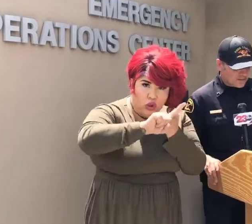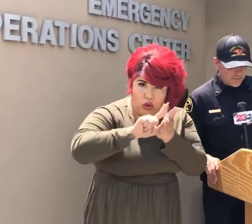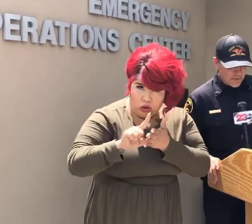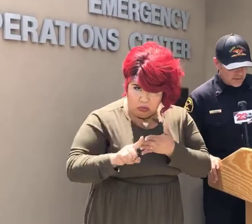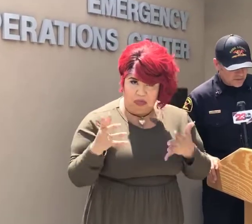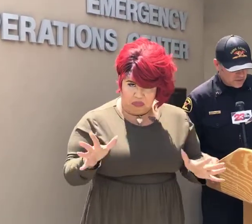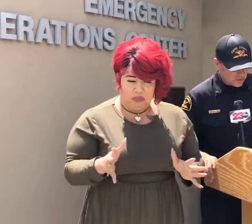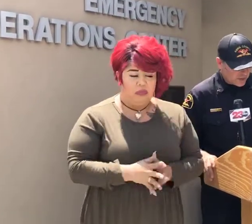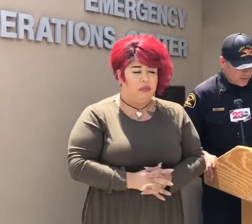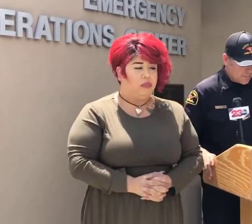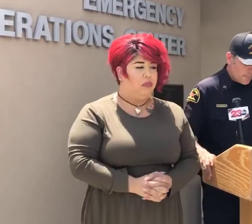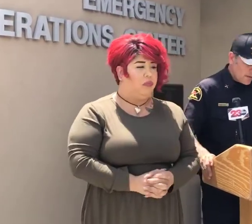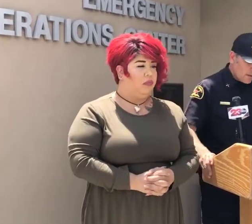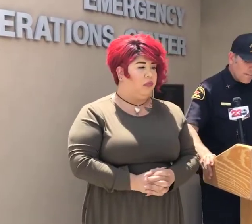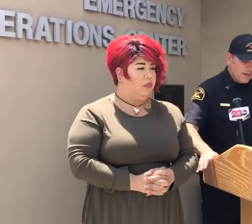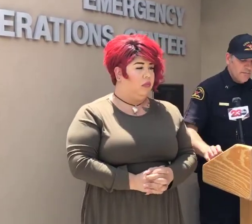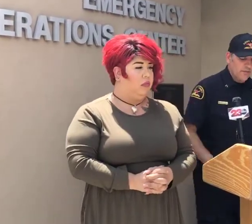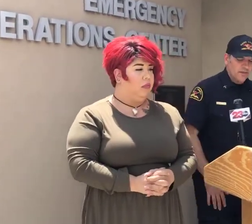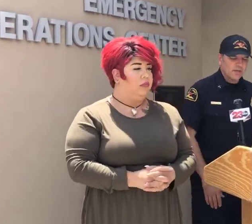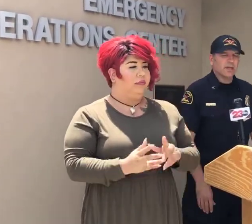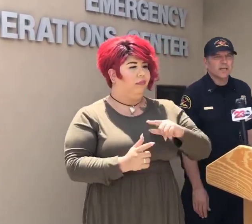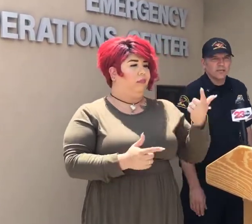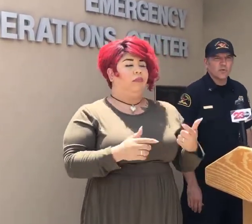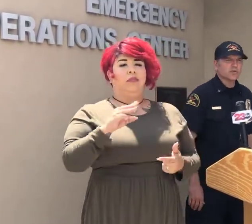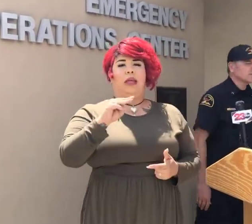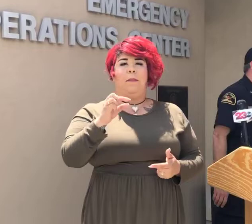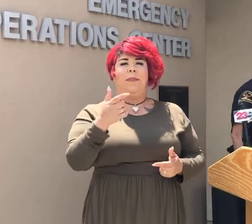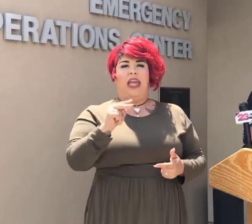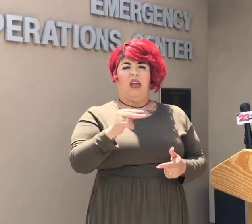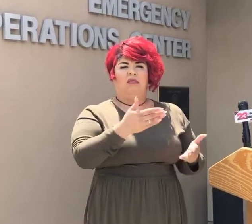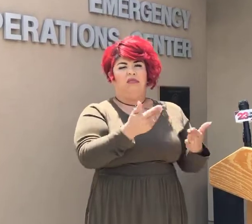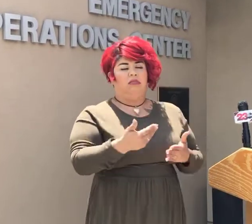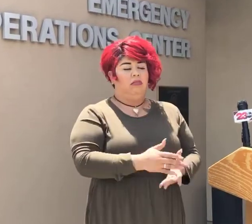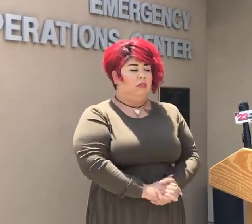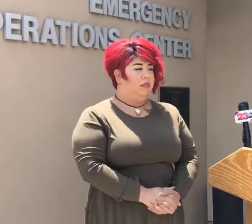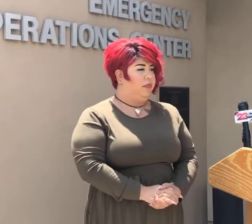Next, I'll pass up to Megan for the next portions.